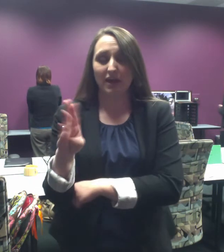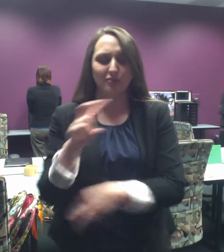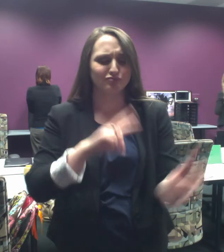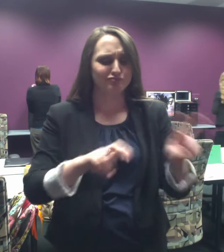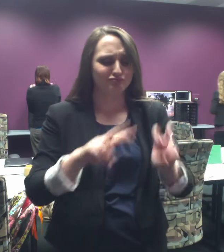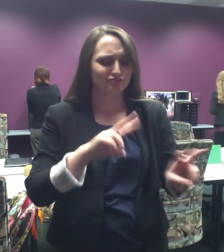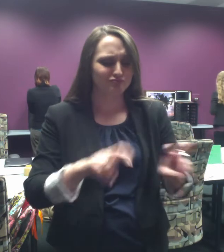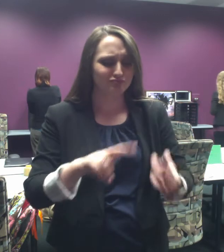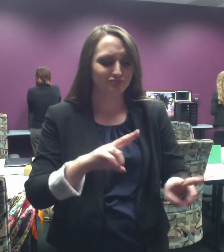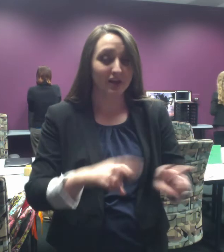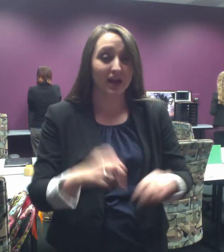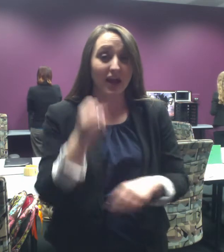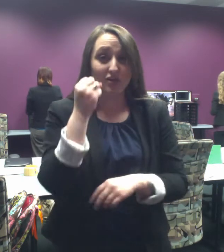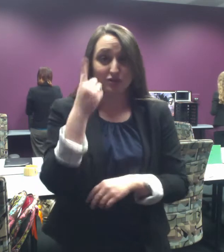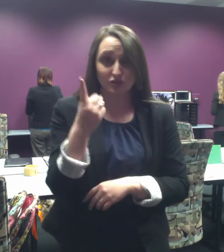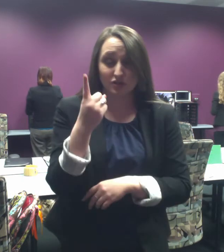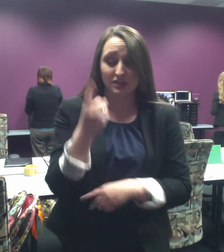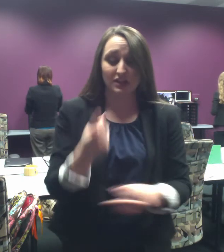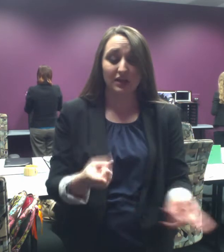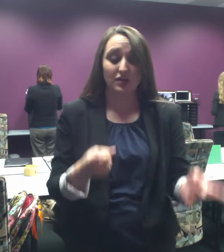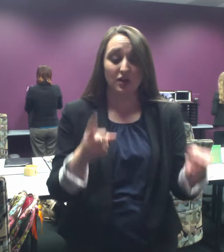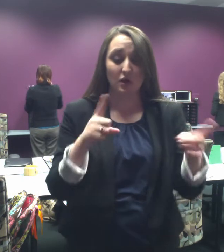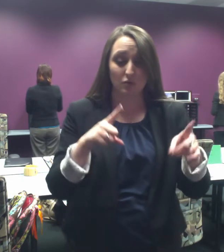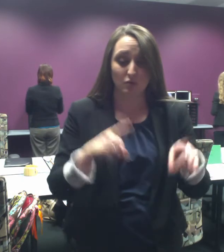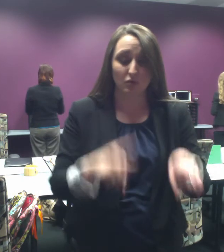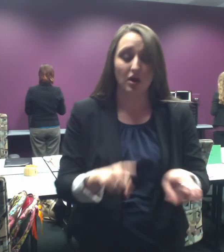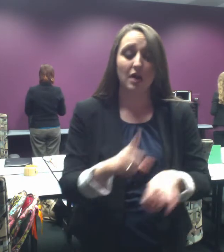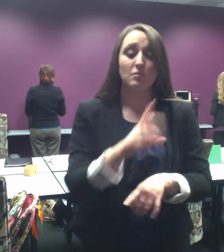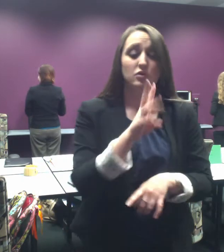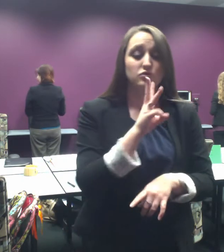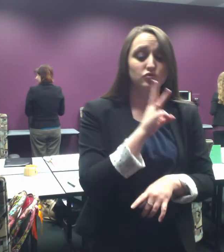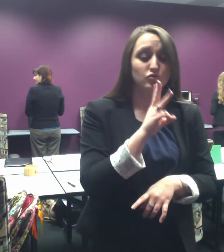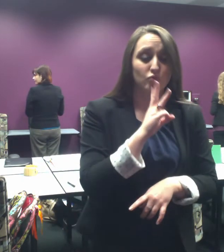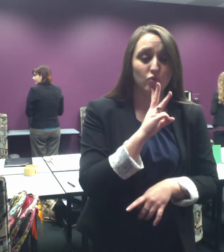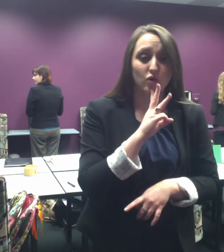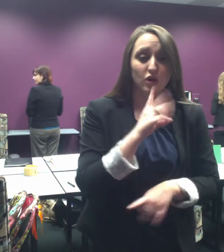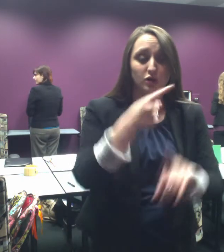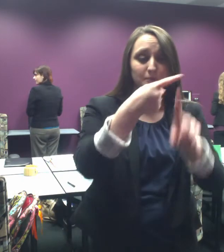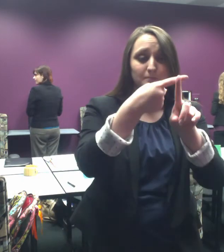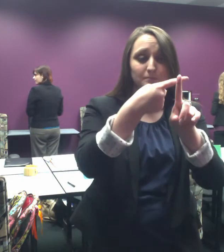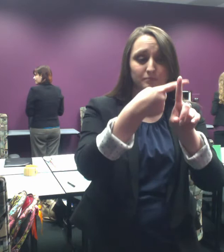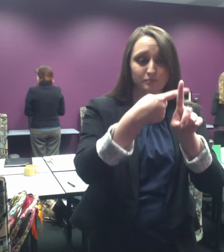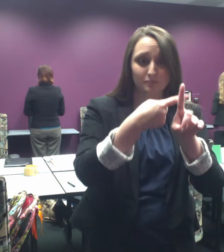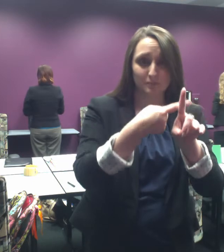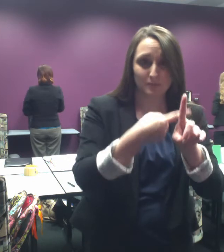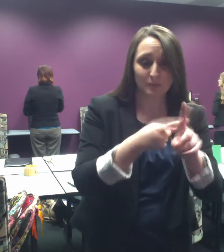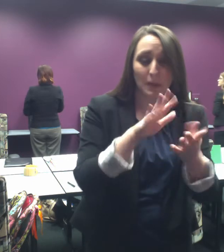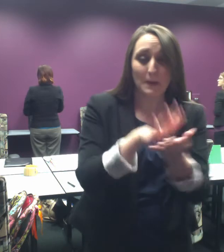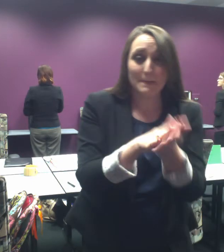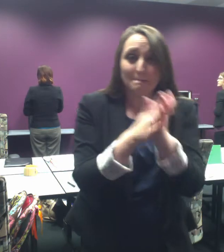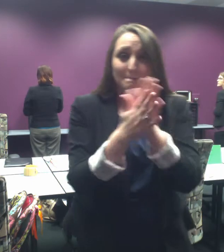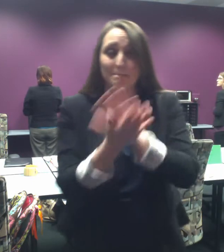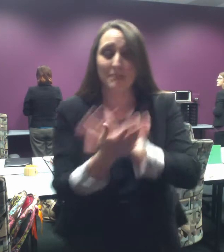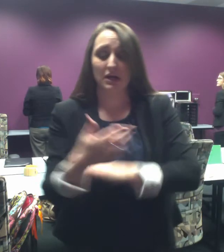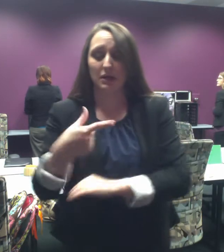process. And what you're looking at basically is taking water from its liquid phase and putting it to its